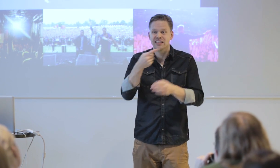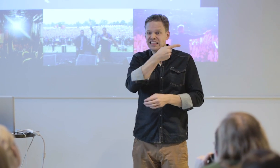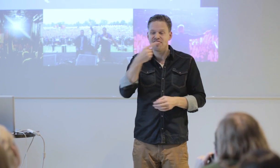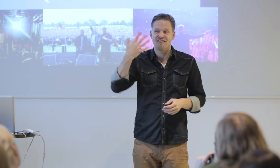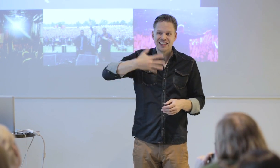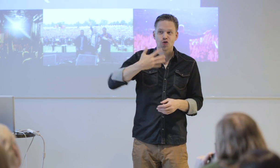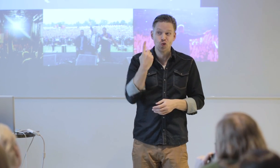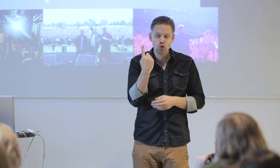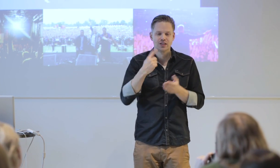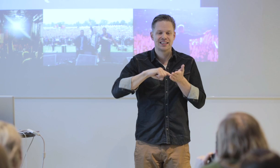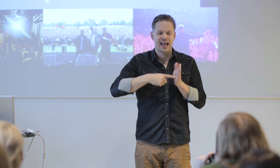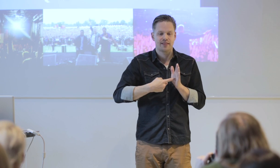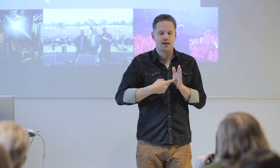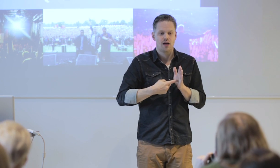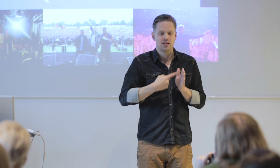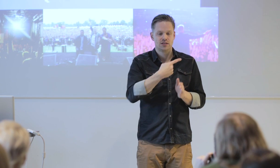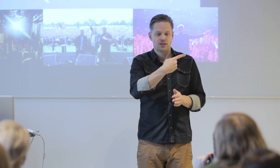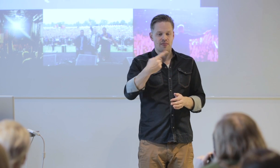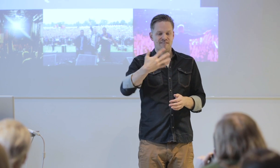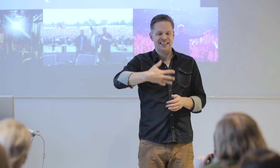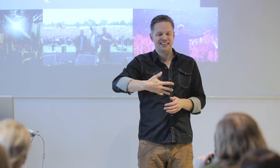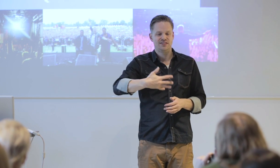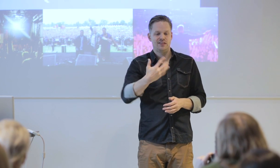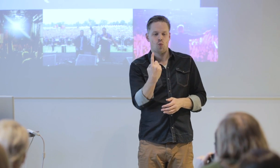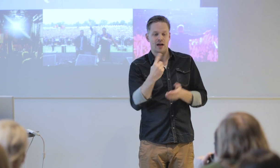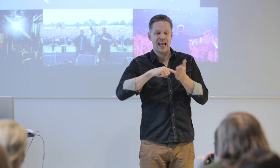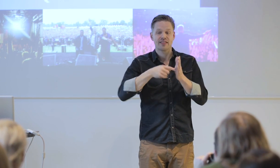to performing, and for 151 times,